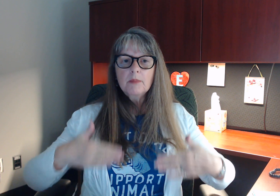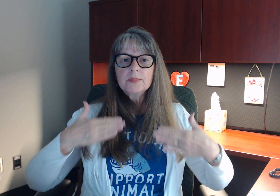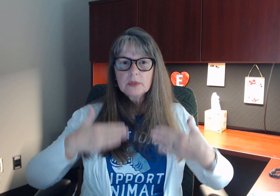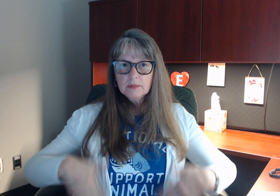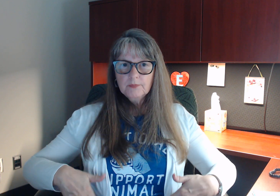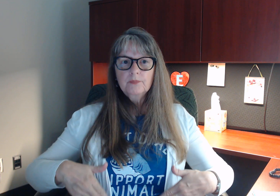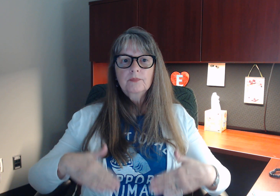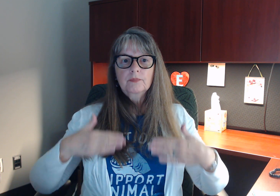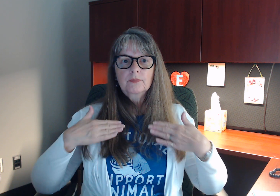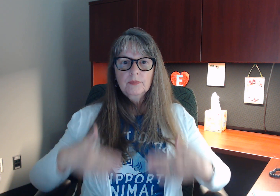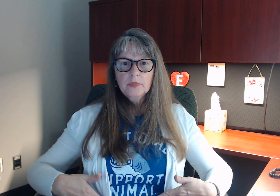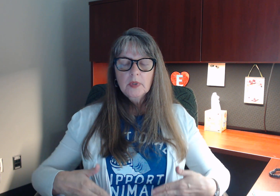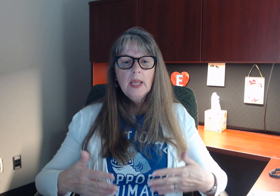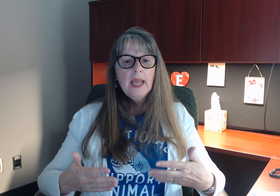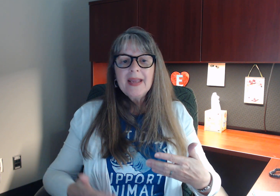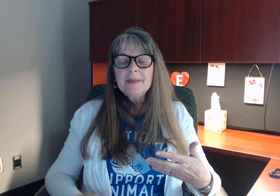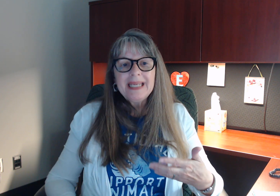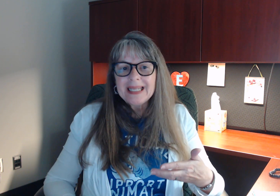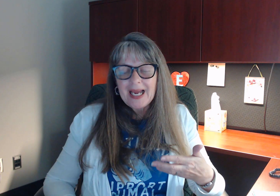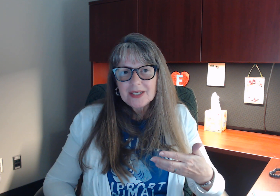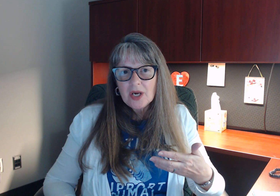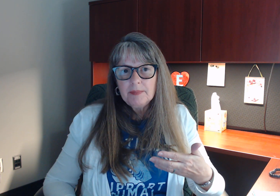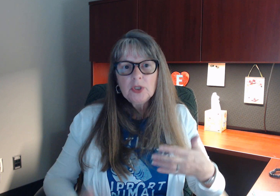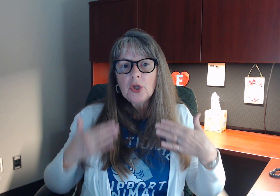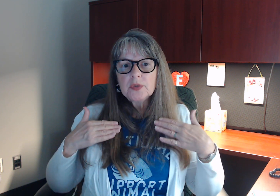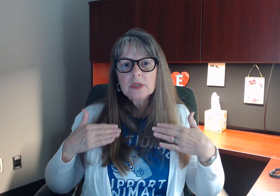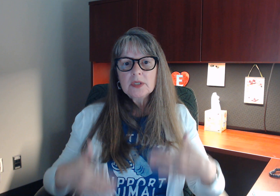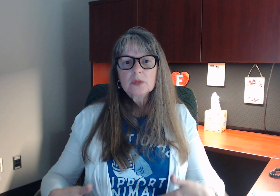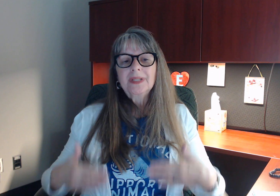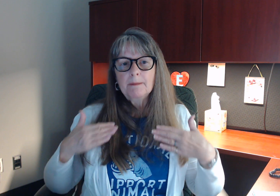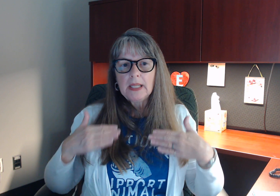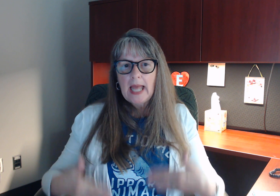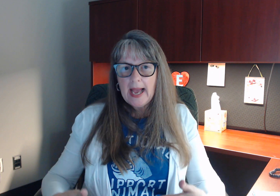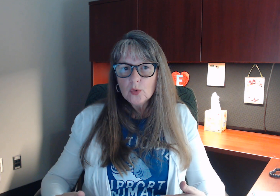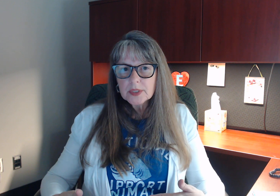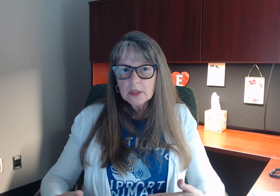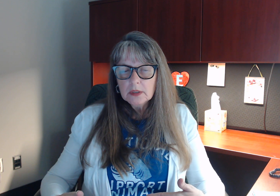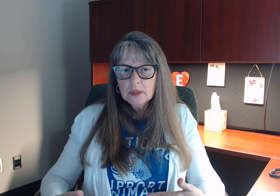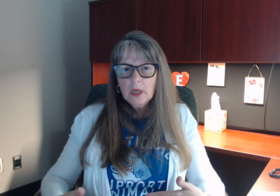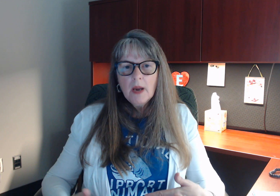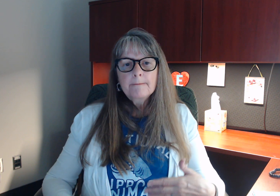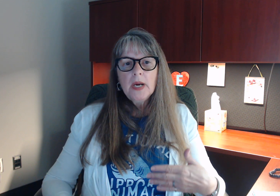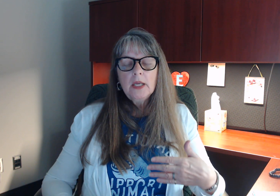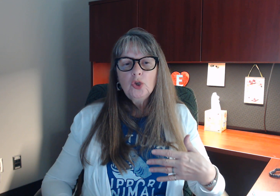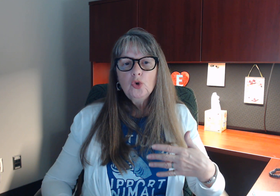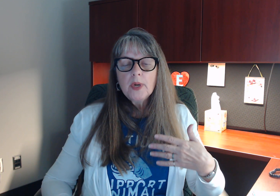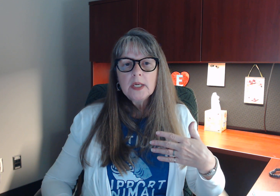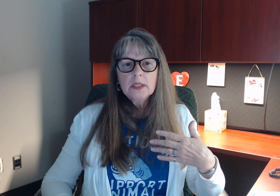tops. And that can be any kind of top. This is really blouse, but you could use